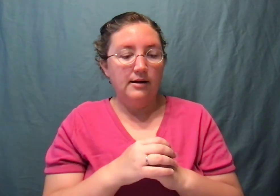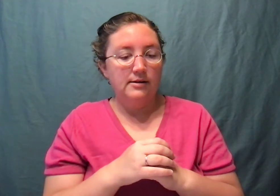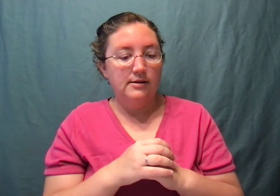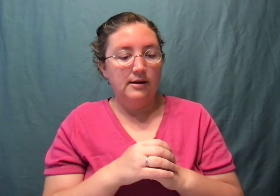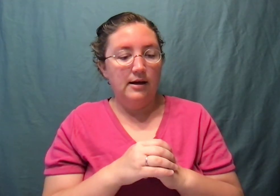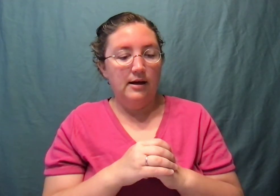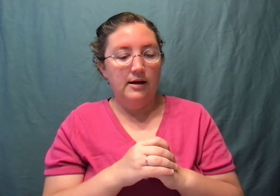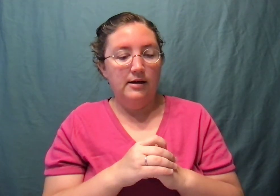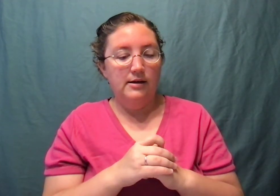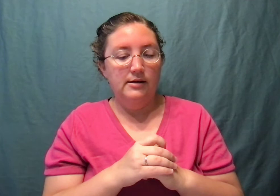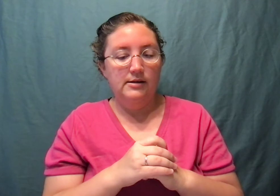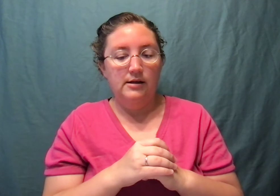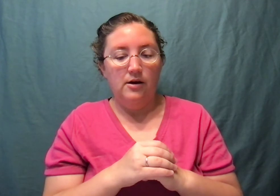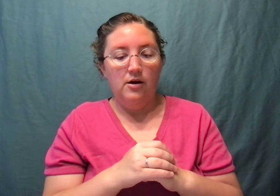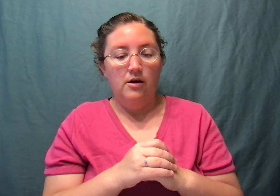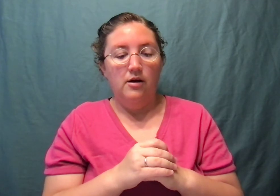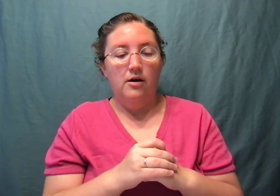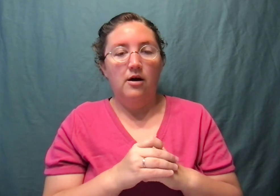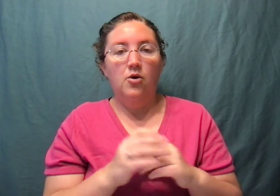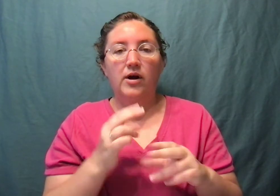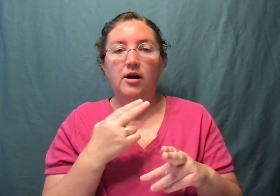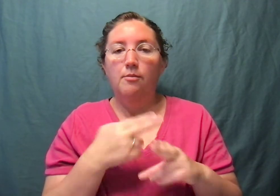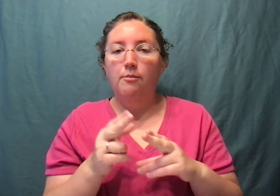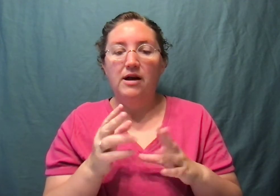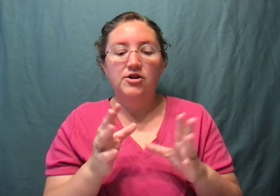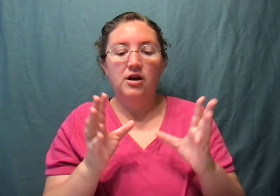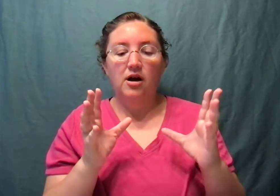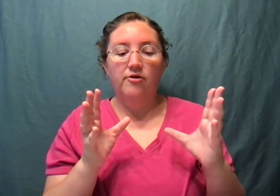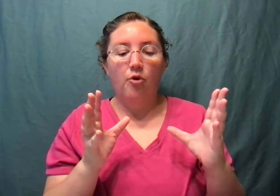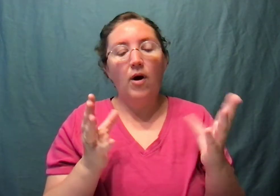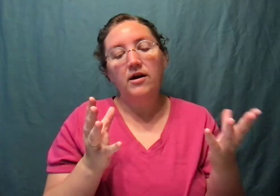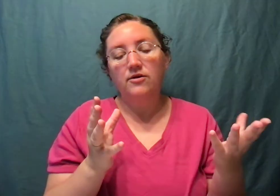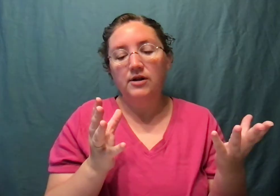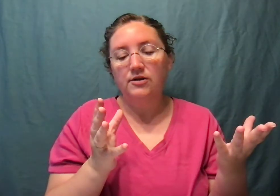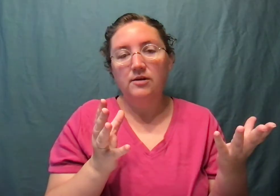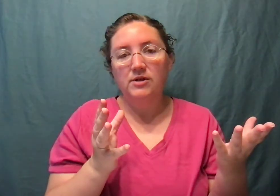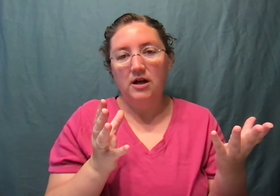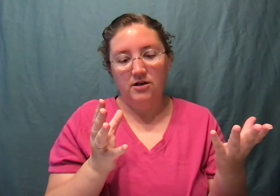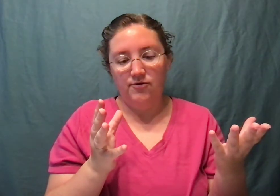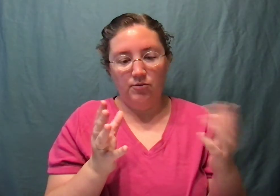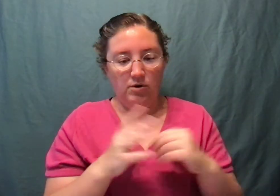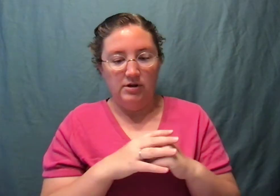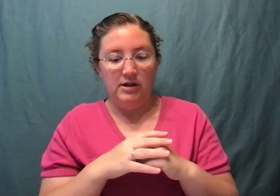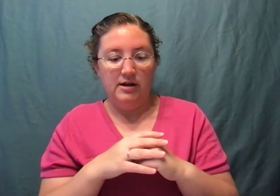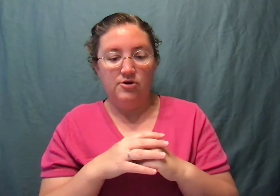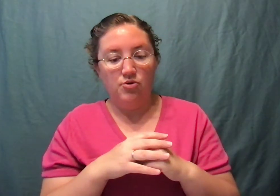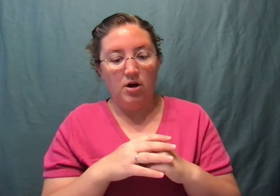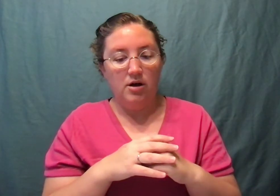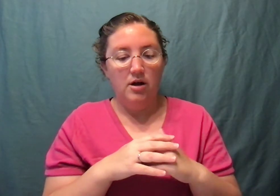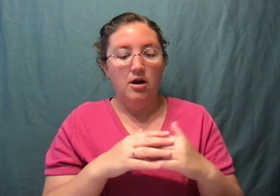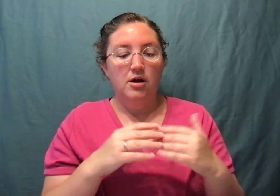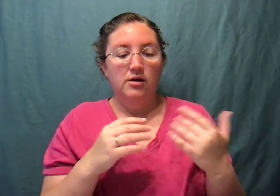Next is a quick mention of why aren't there some signs for words like truck?